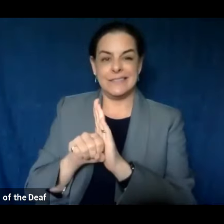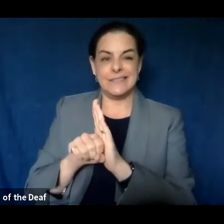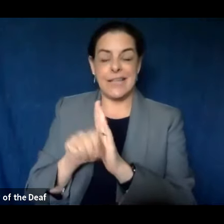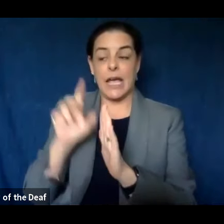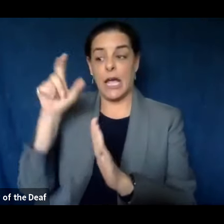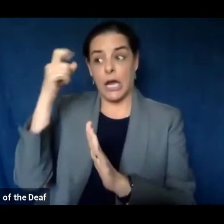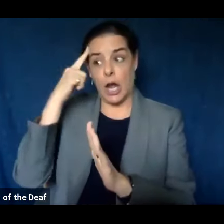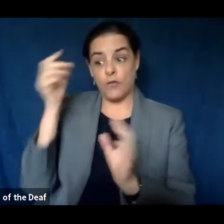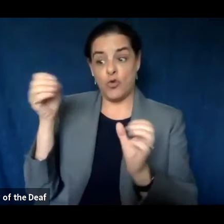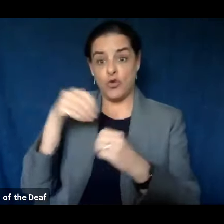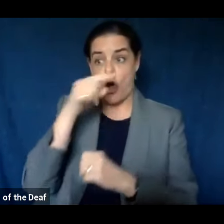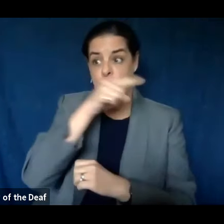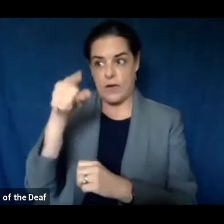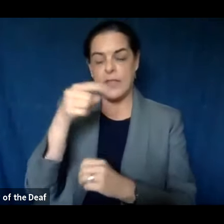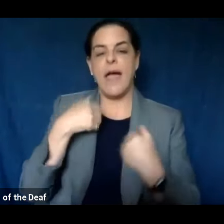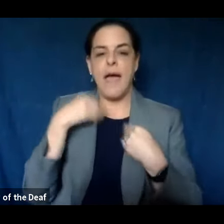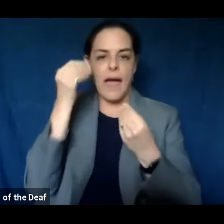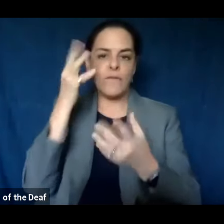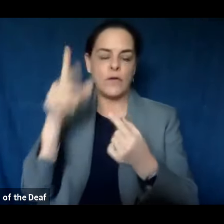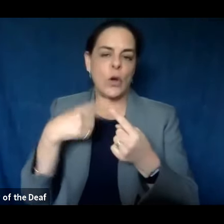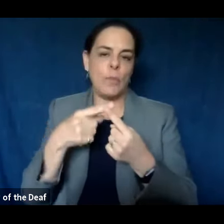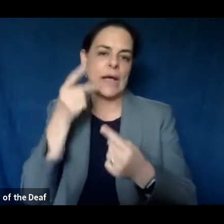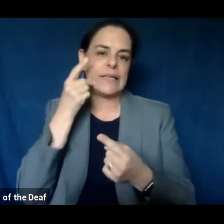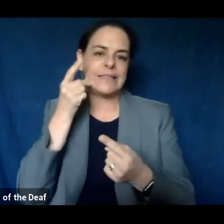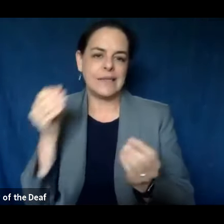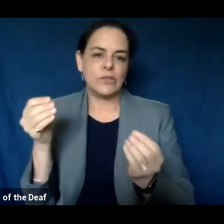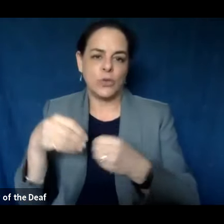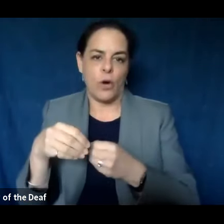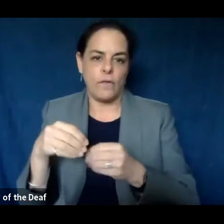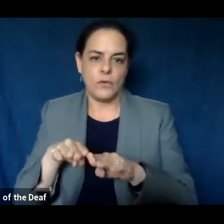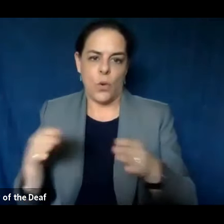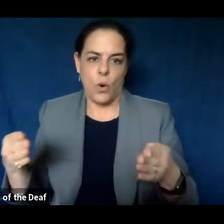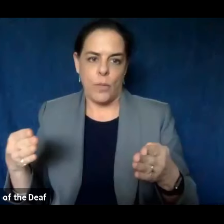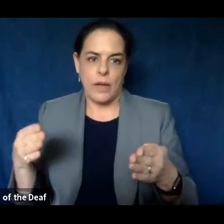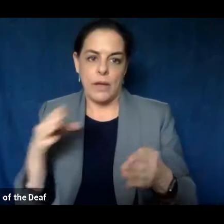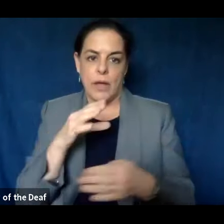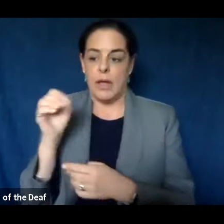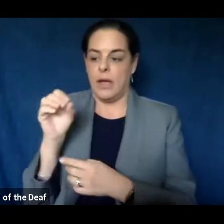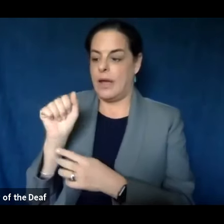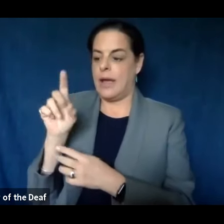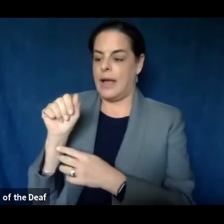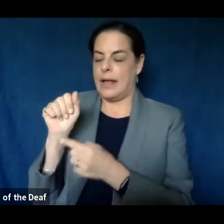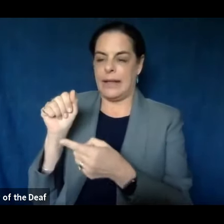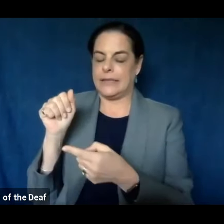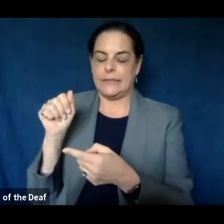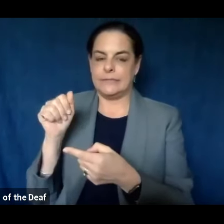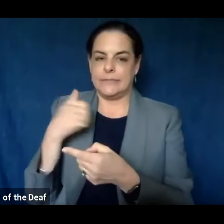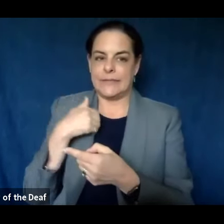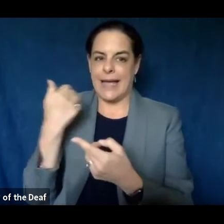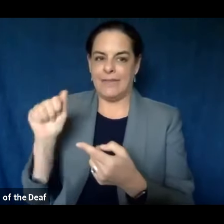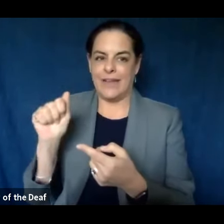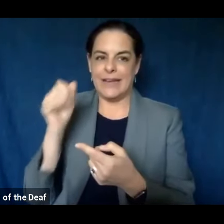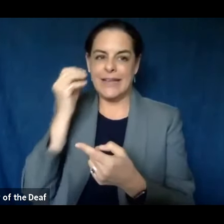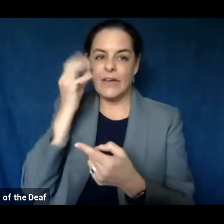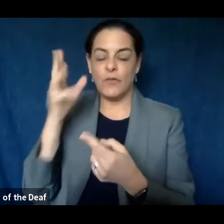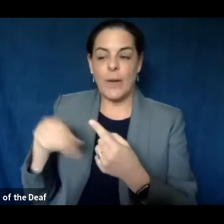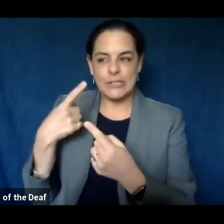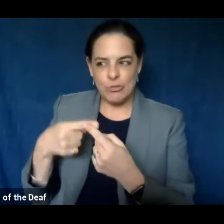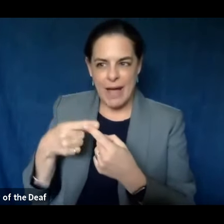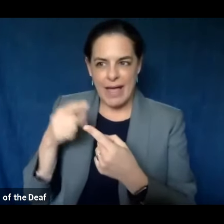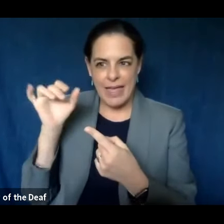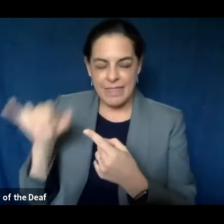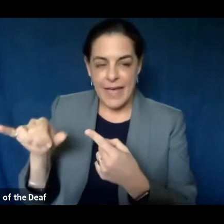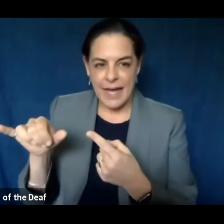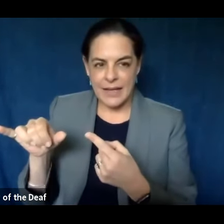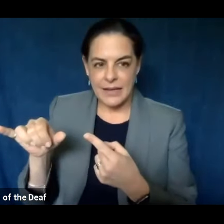have information about opening dentist offices, and well, that ADA doesn't have any information on opening medical offices, but opening